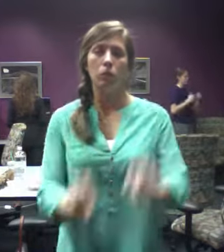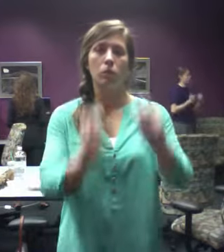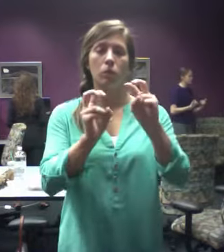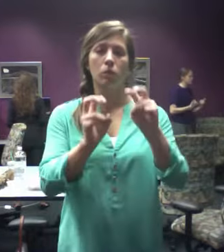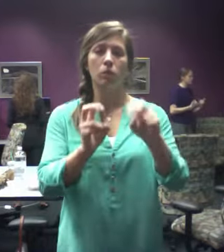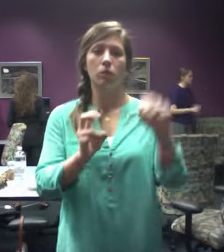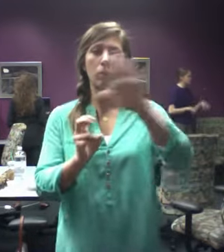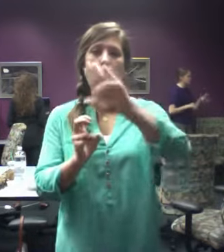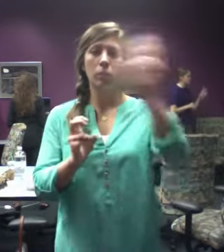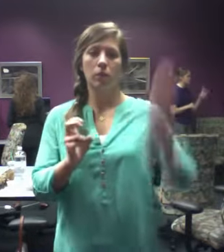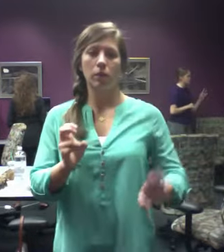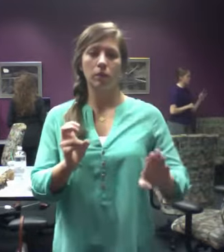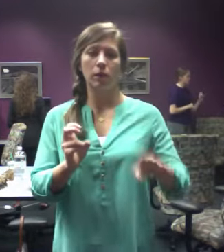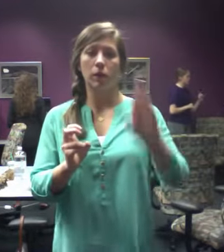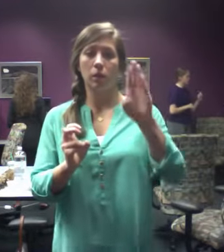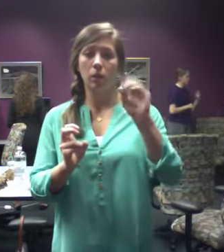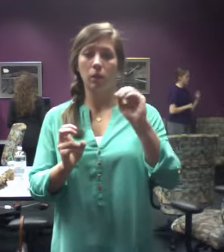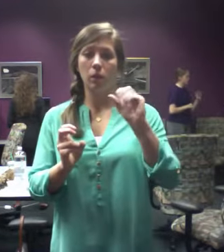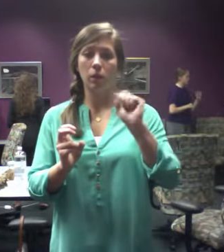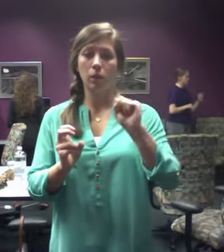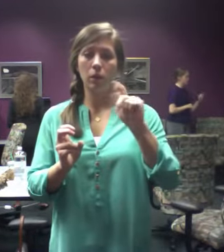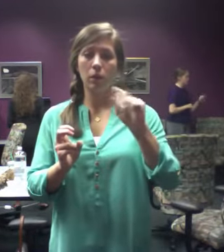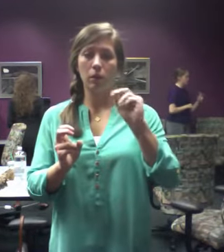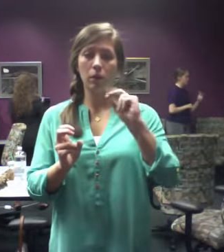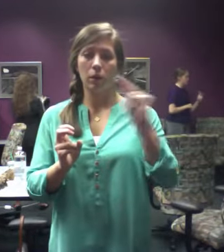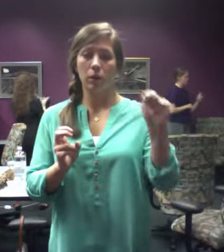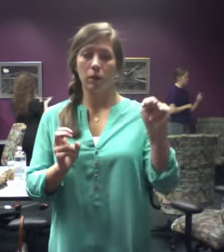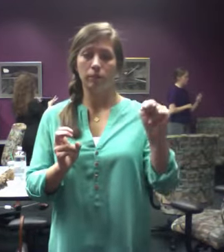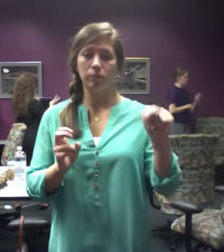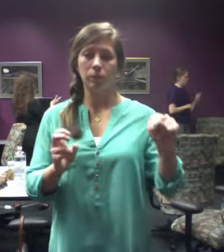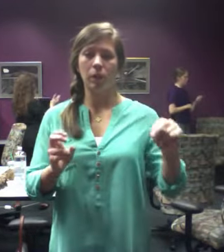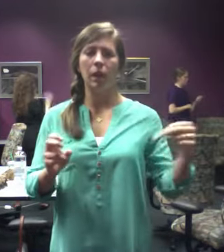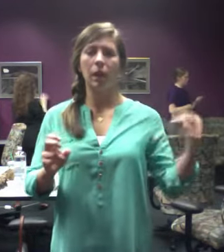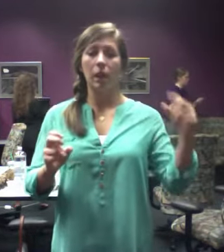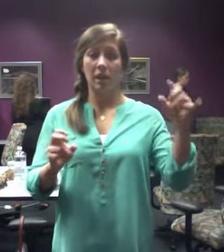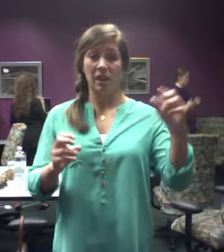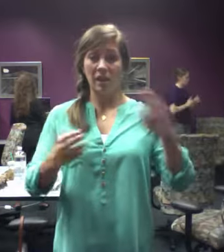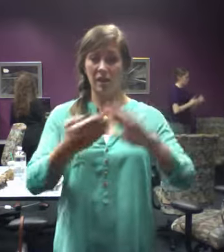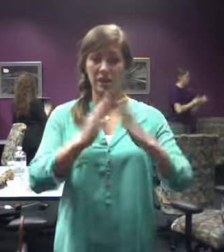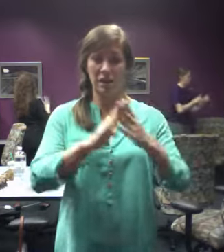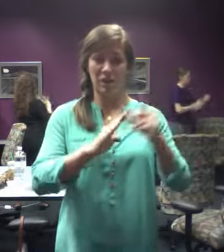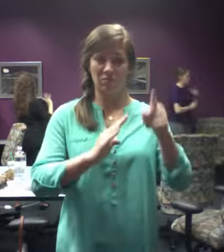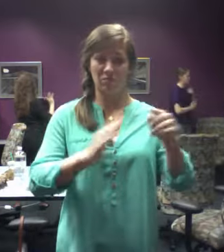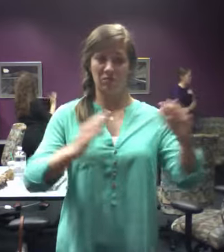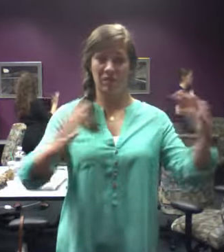And he surrounds the city with his troops. But something's missing. What still isn't there?